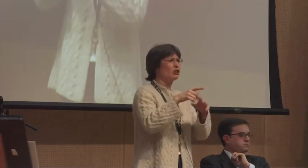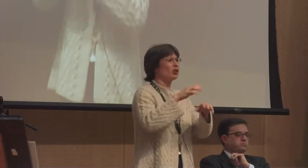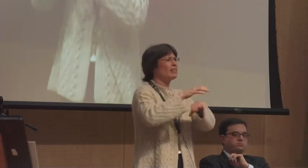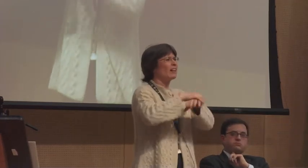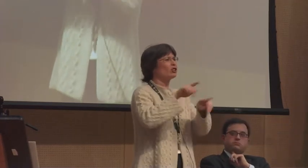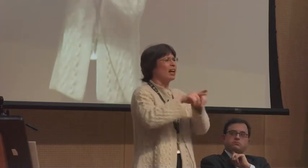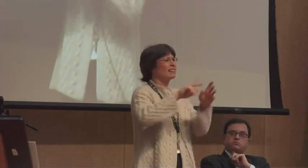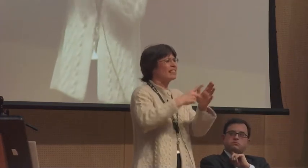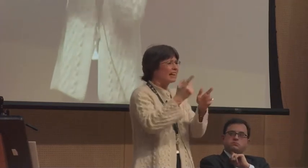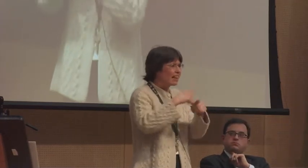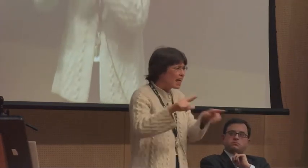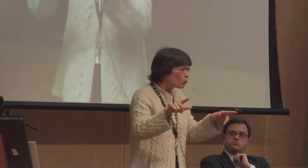specialists, English as a second language,